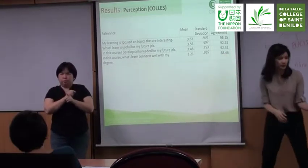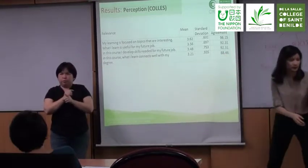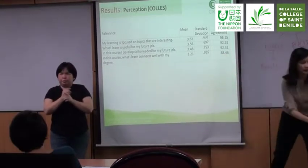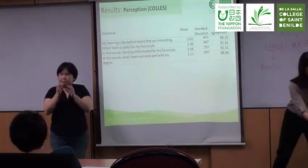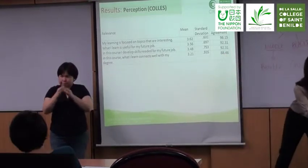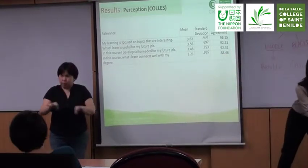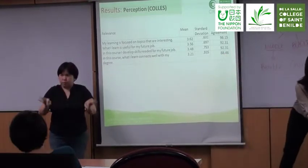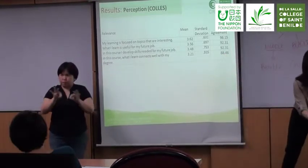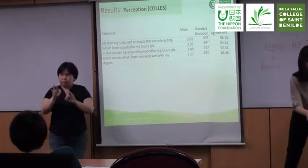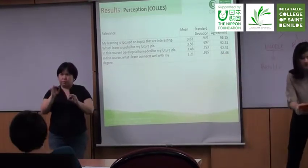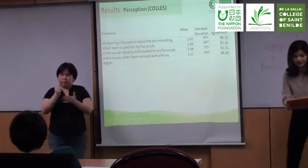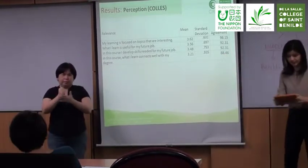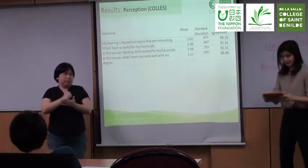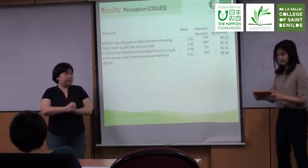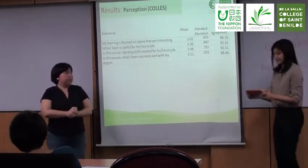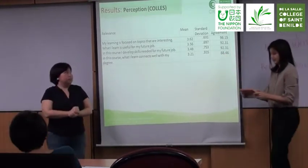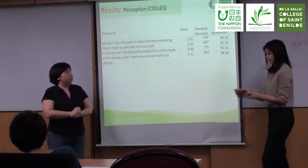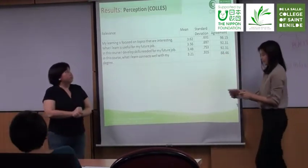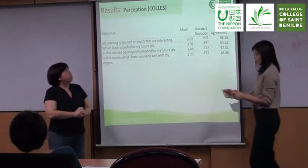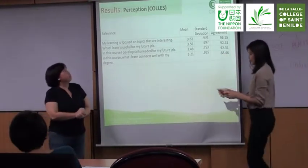course.